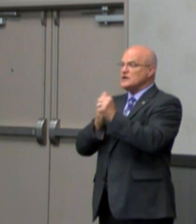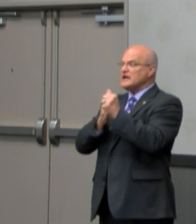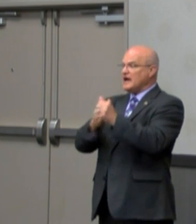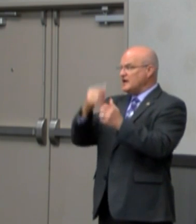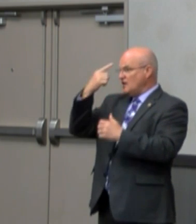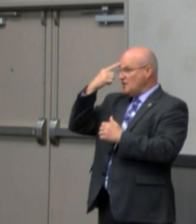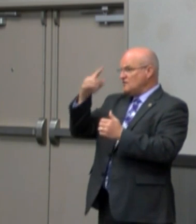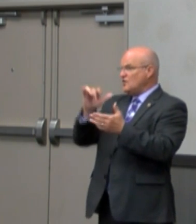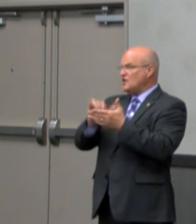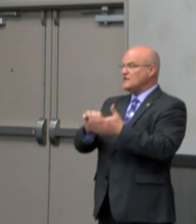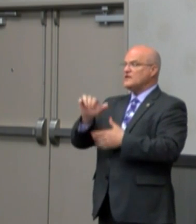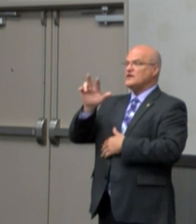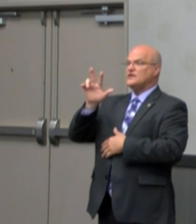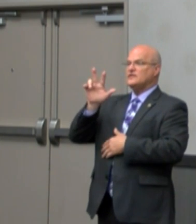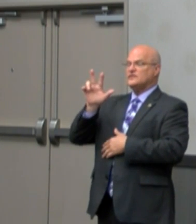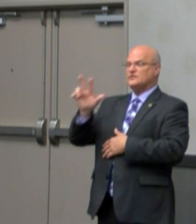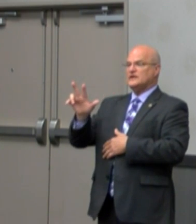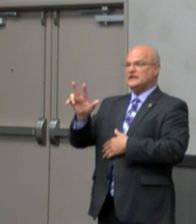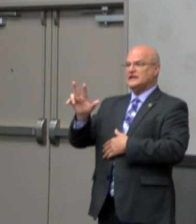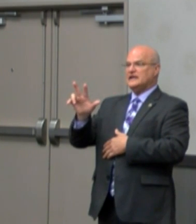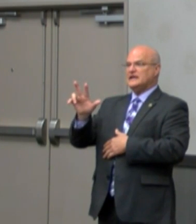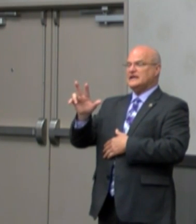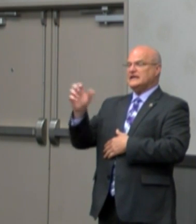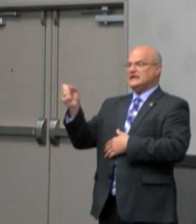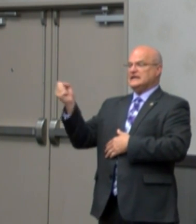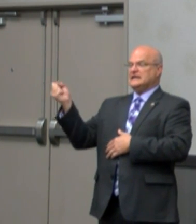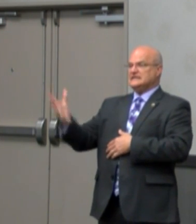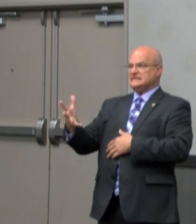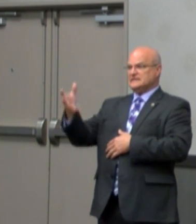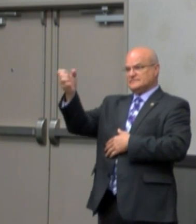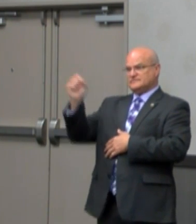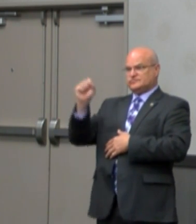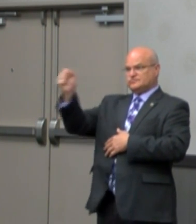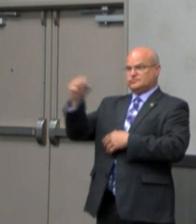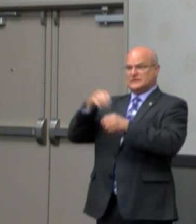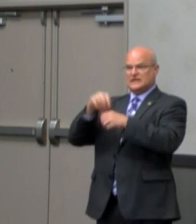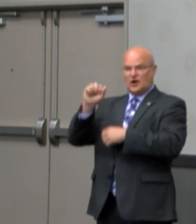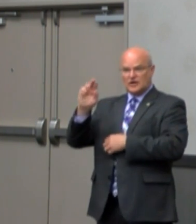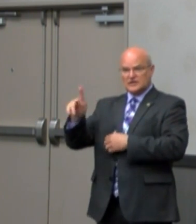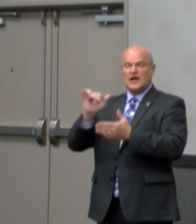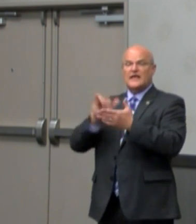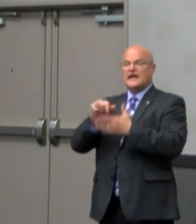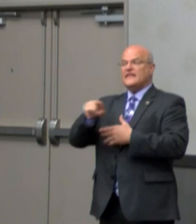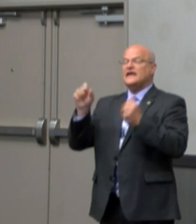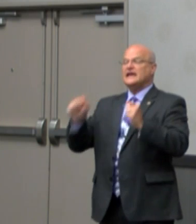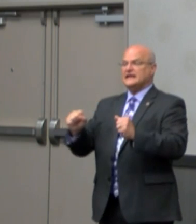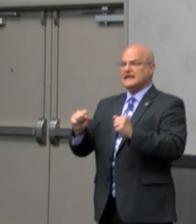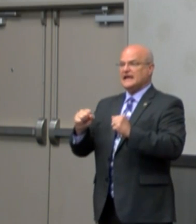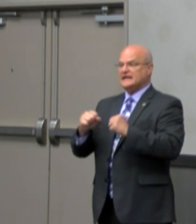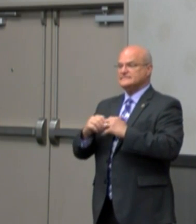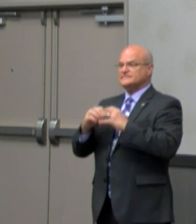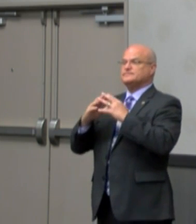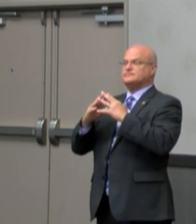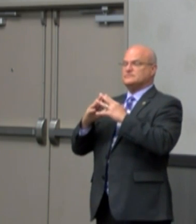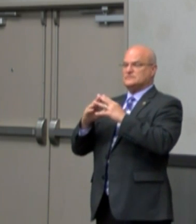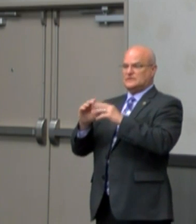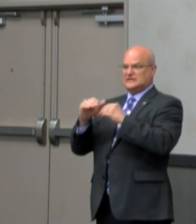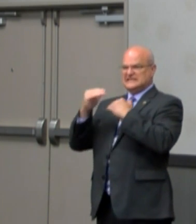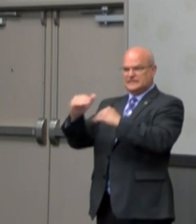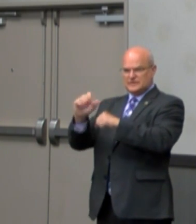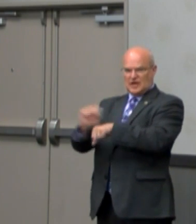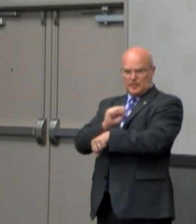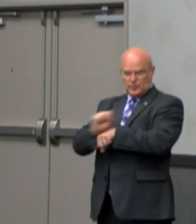for the 3 gaming casinos in Arkansas so that they can renew limited